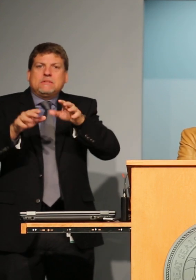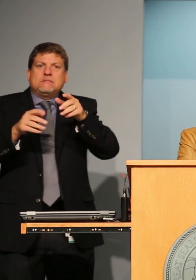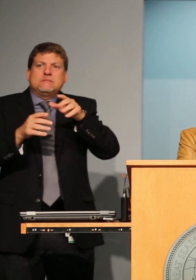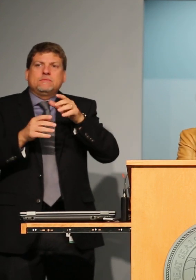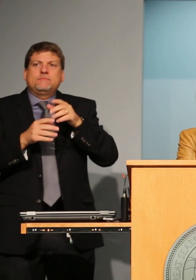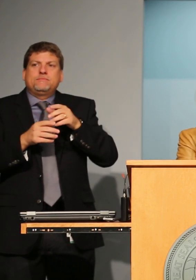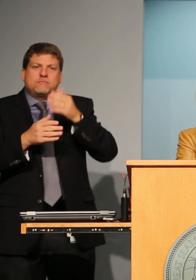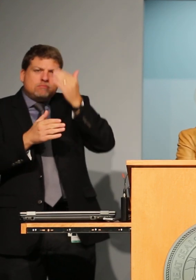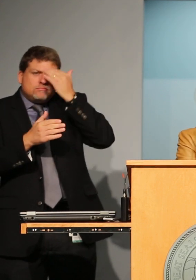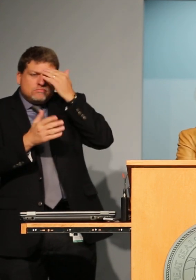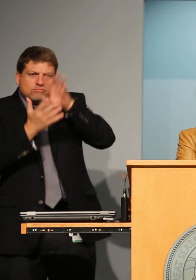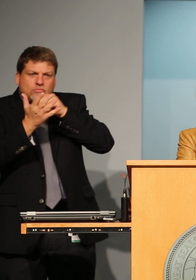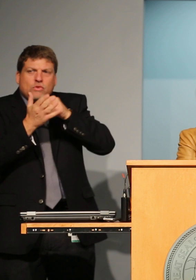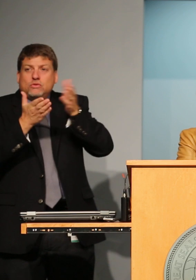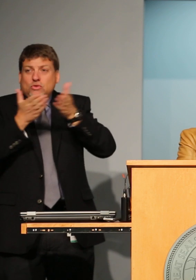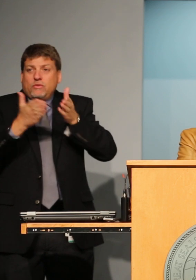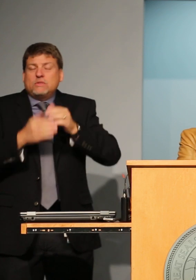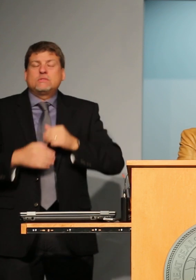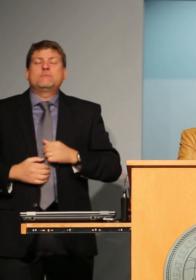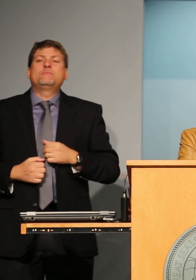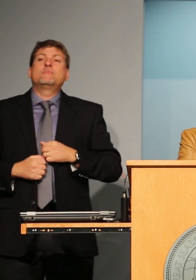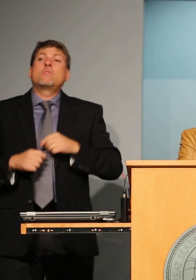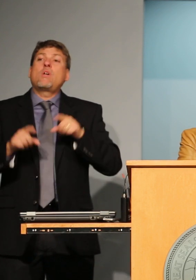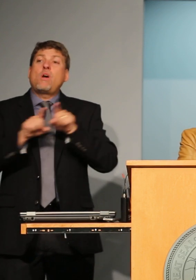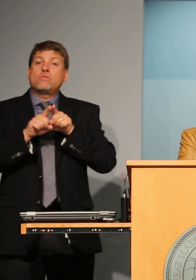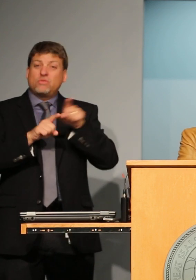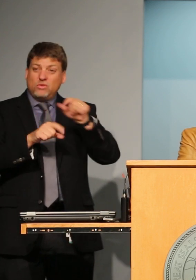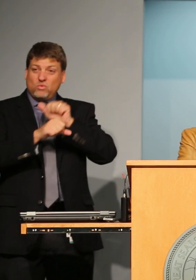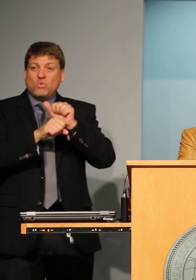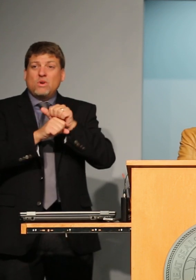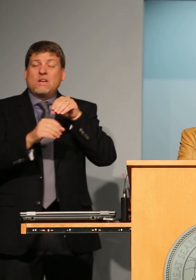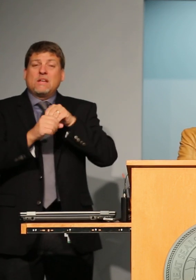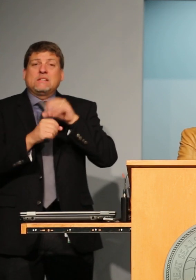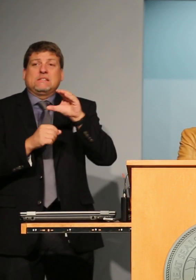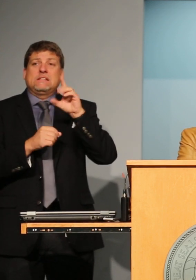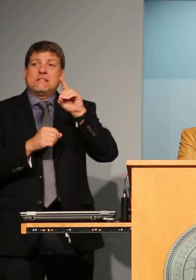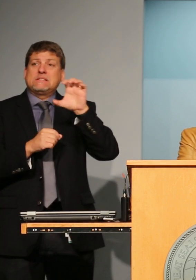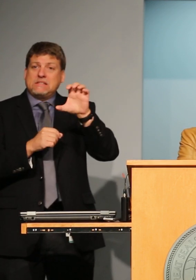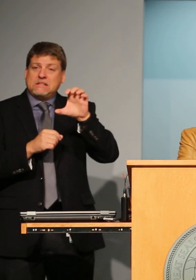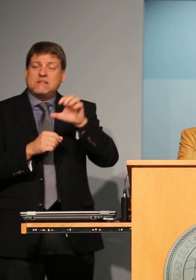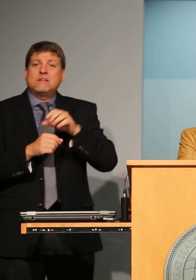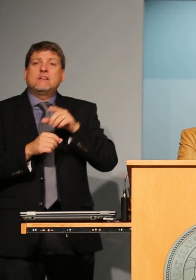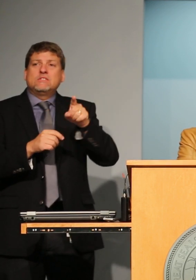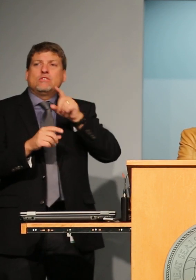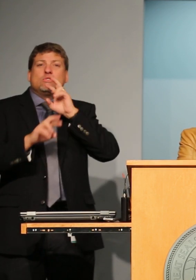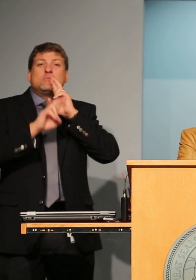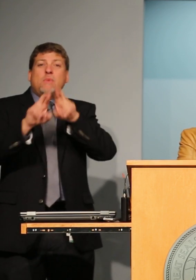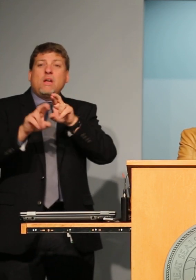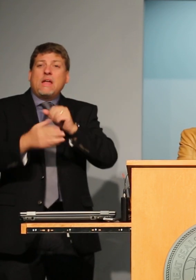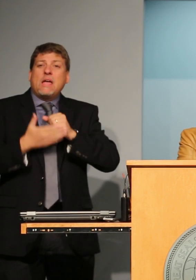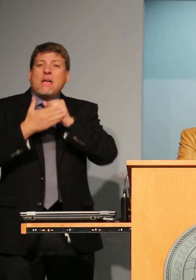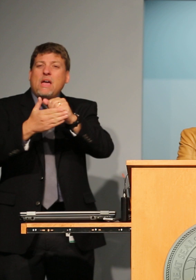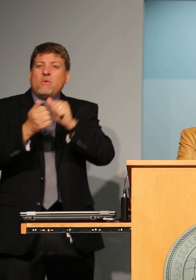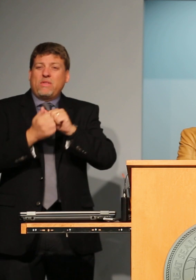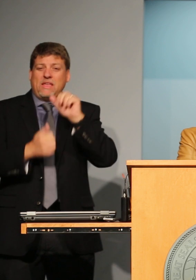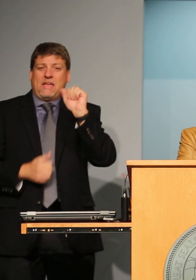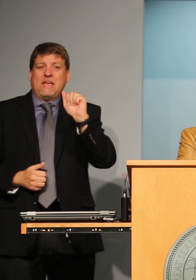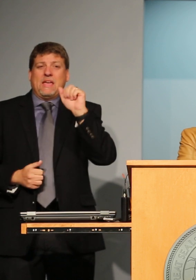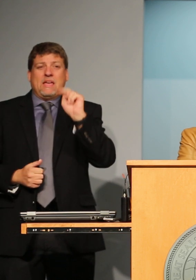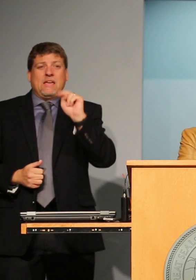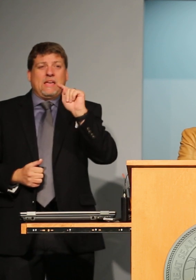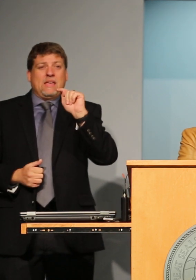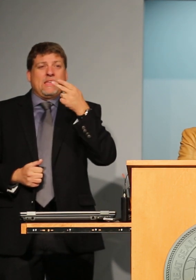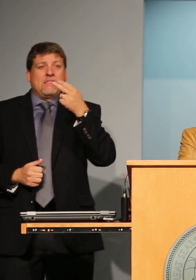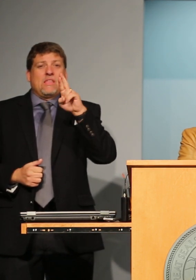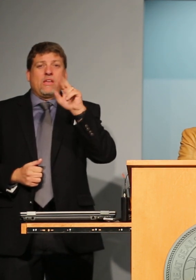Following her training, she worked as an epidemiologist at the CDC, where she responded to the anthrax attacks.